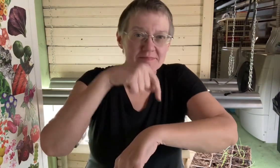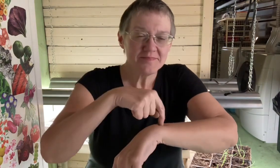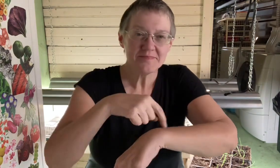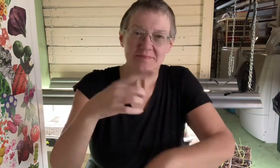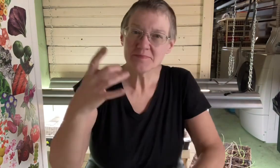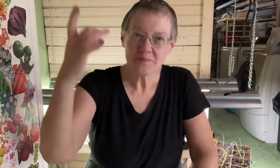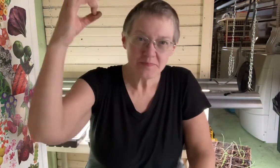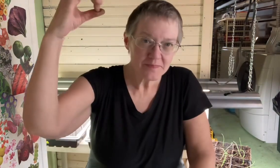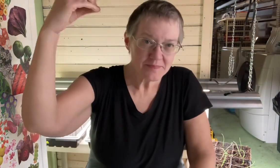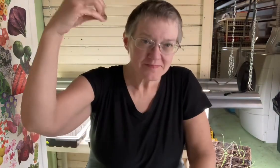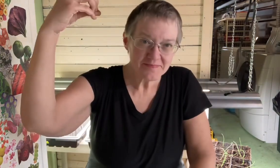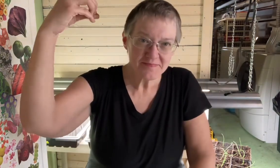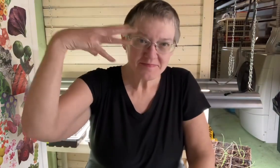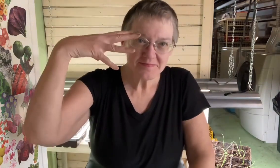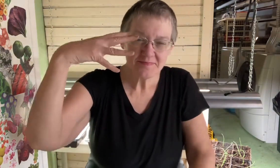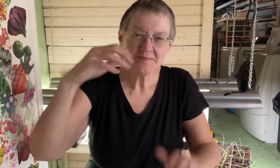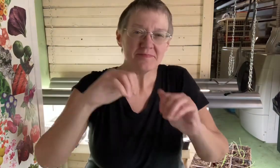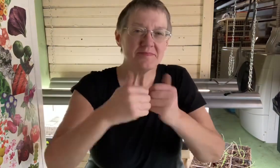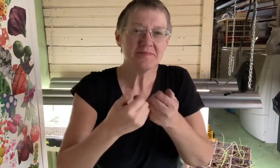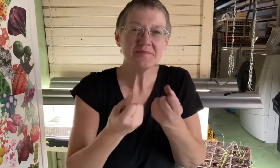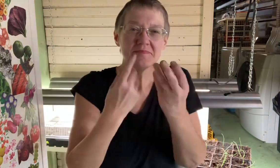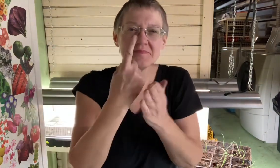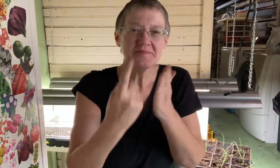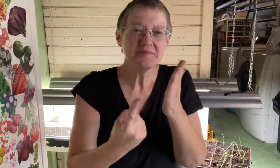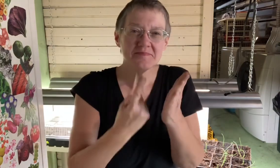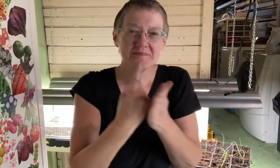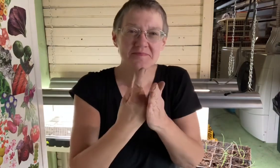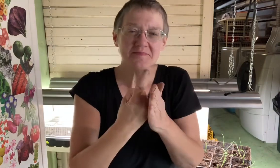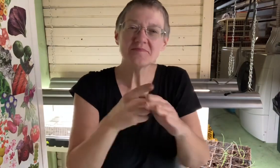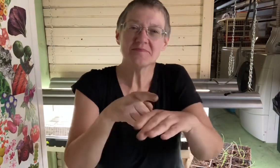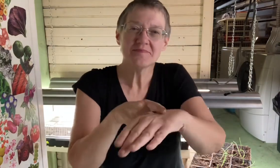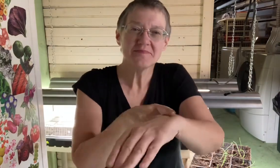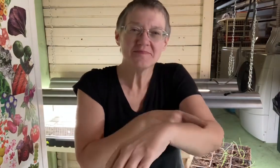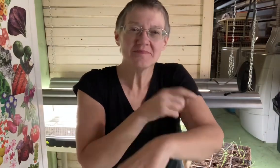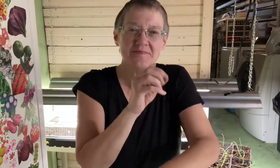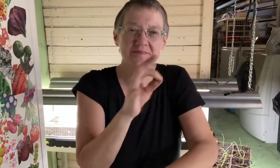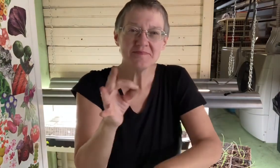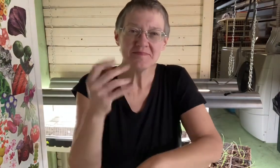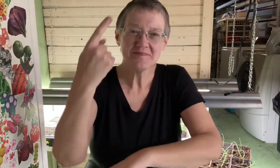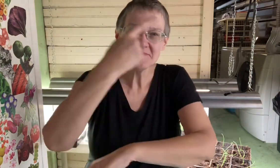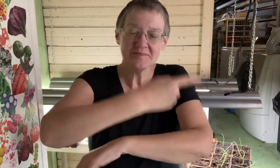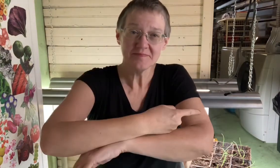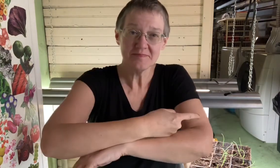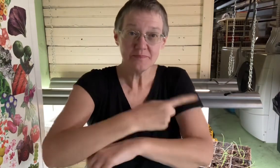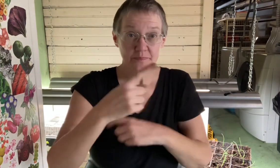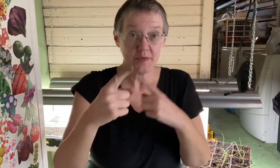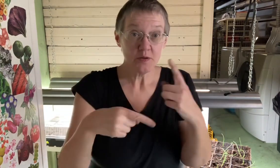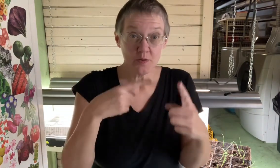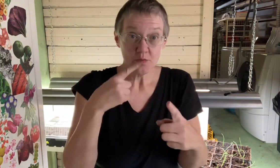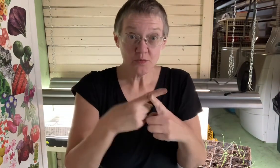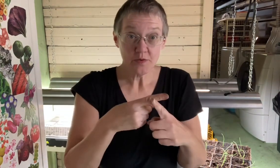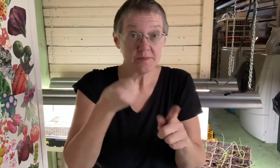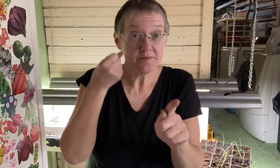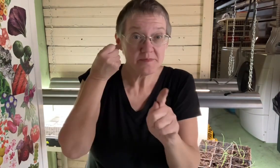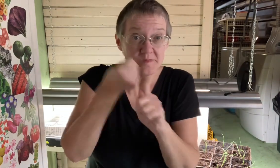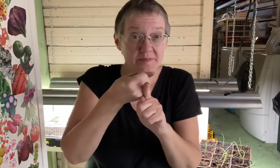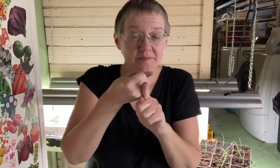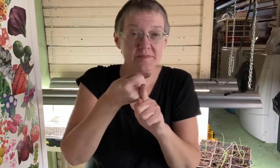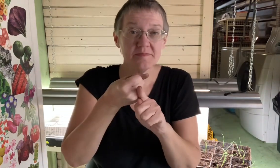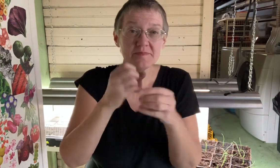based on the light from the sun, how long the day is, how many hours of daylight they're getting.